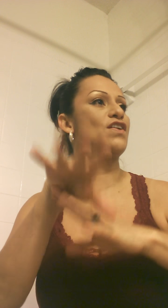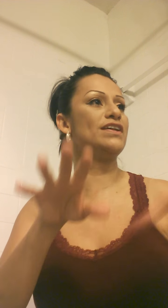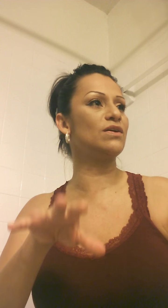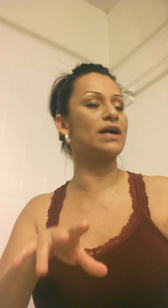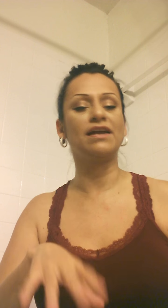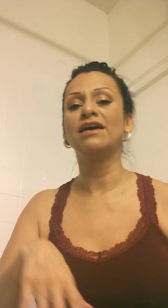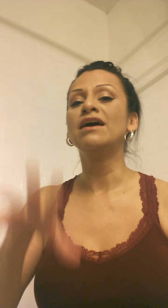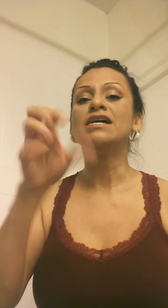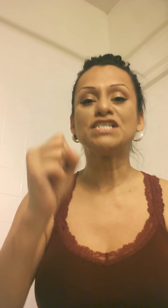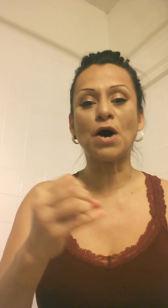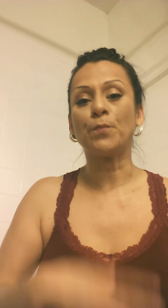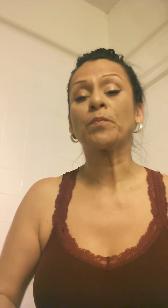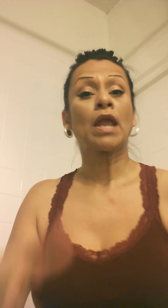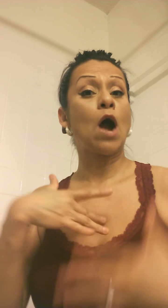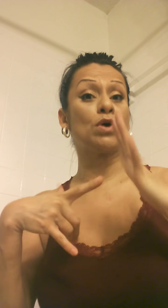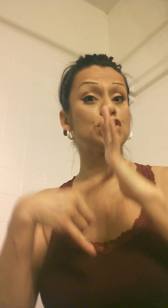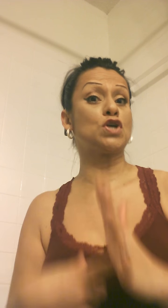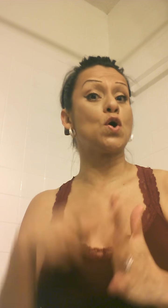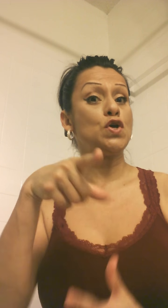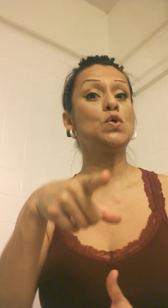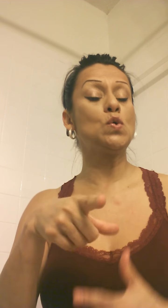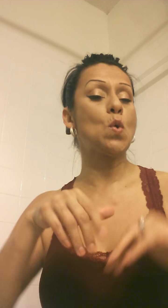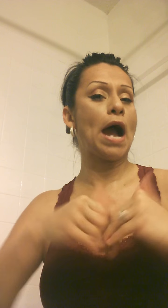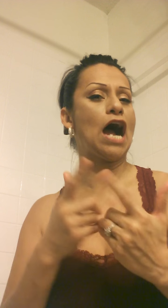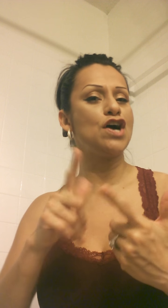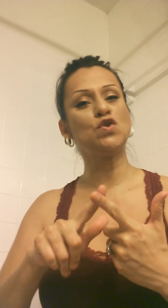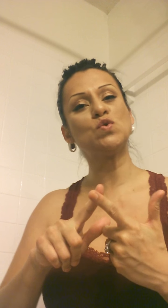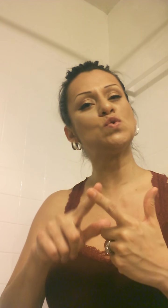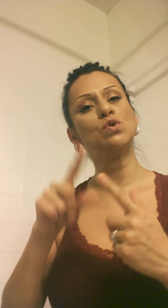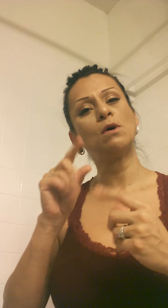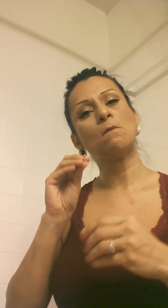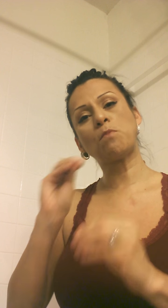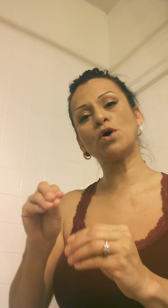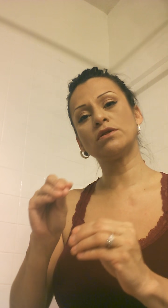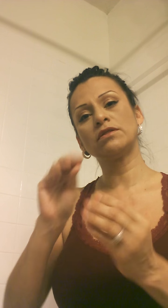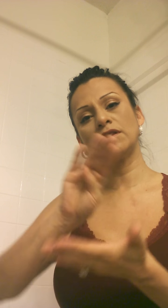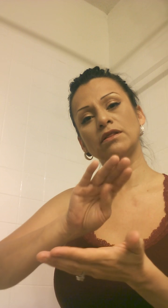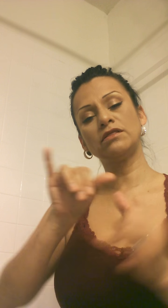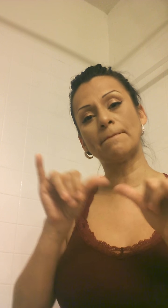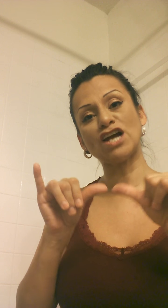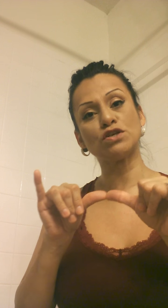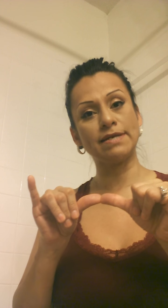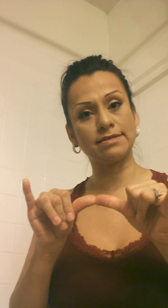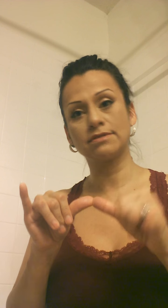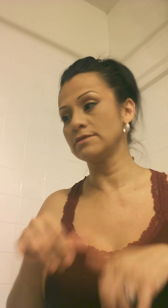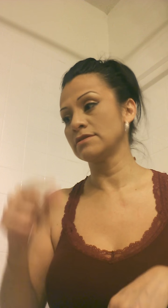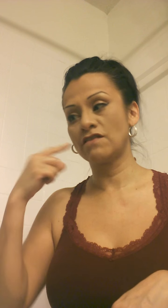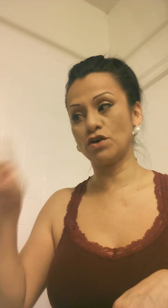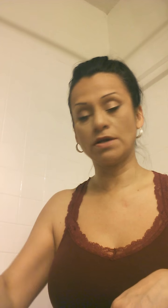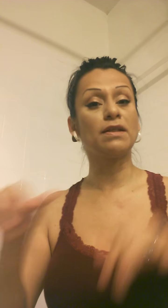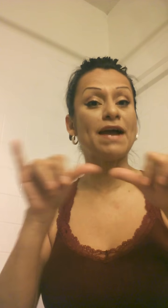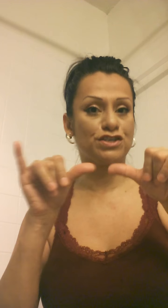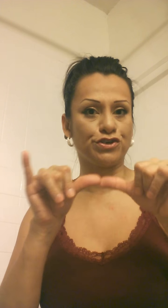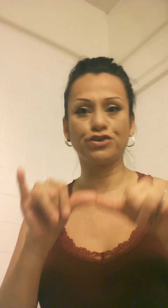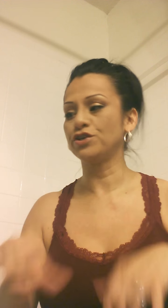here. Okay. So, I will show you how you put the measurement for the measure